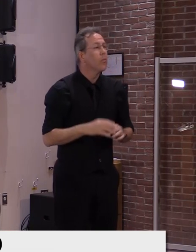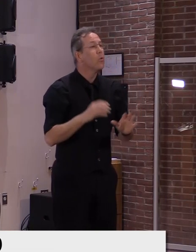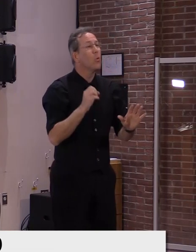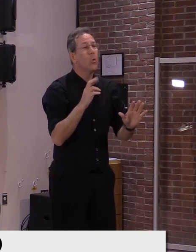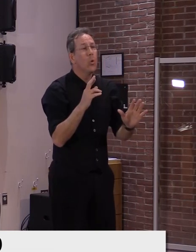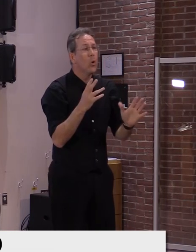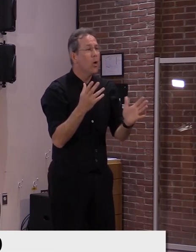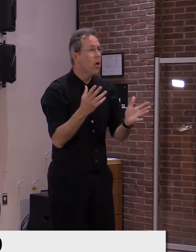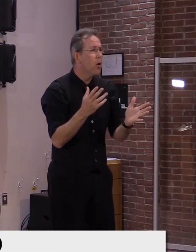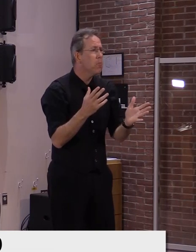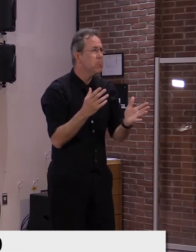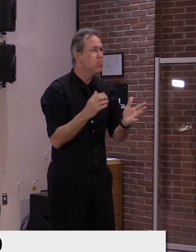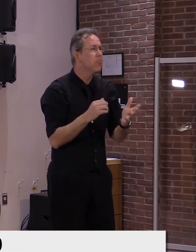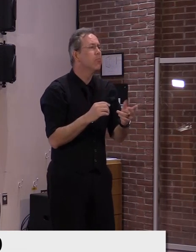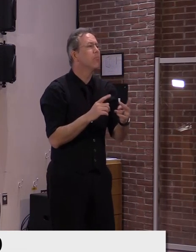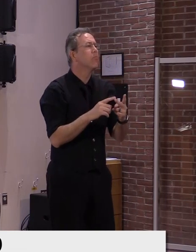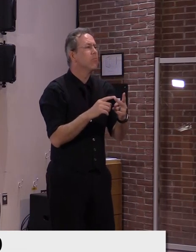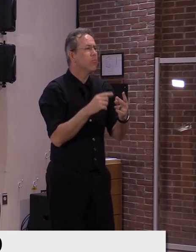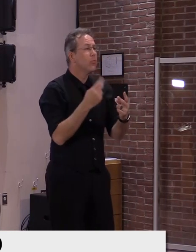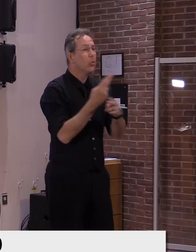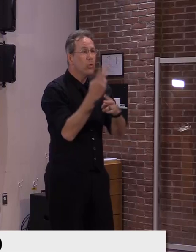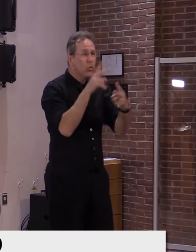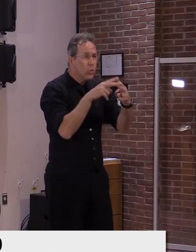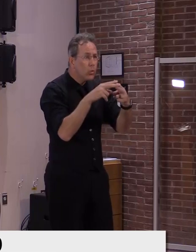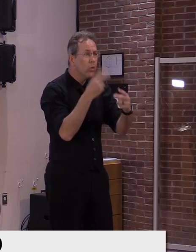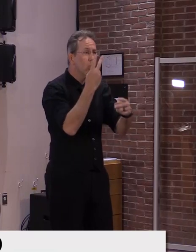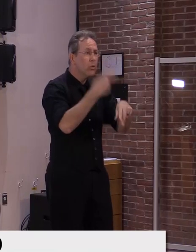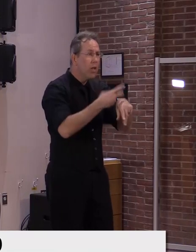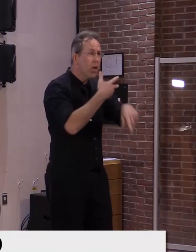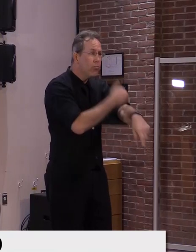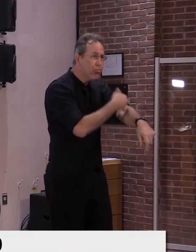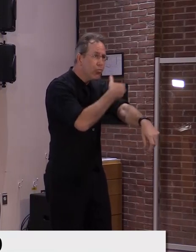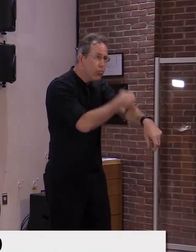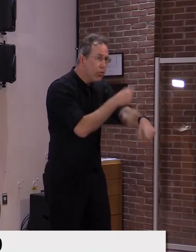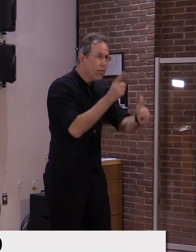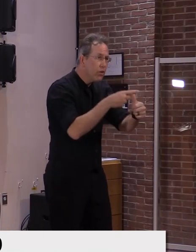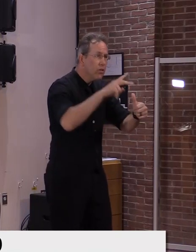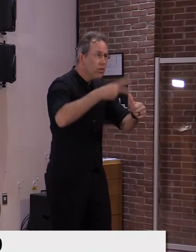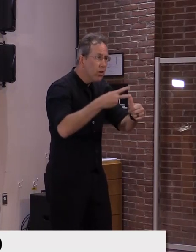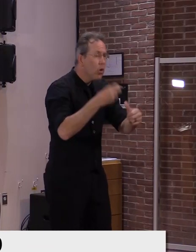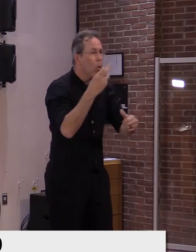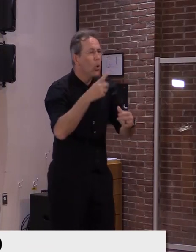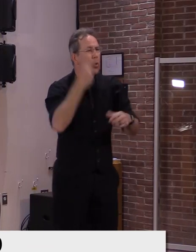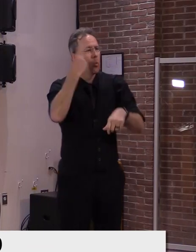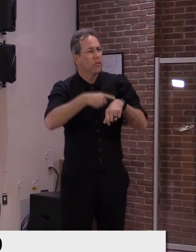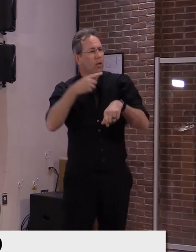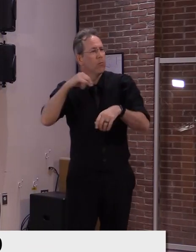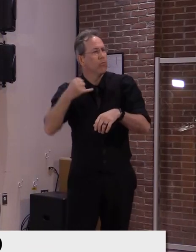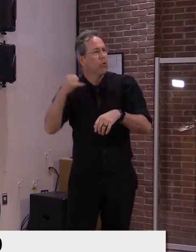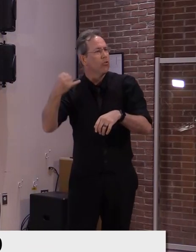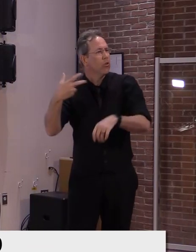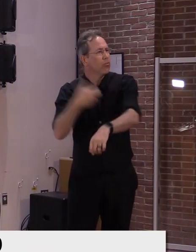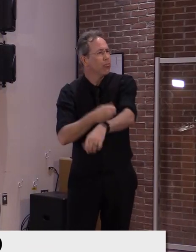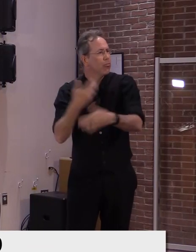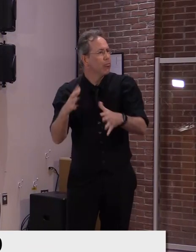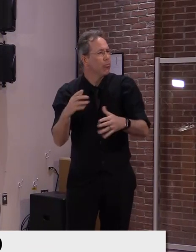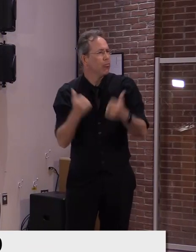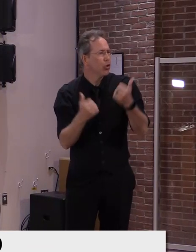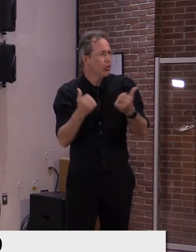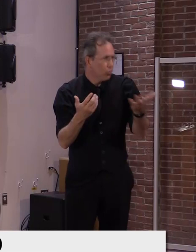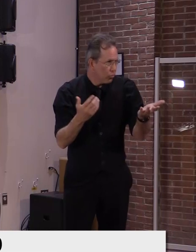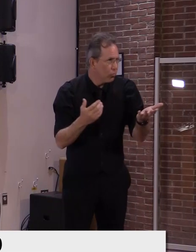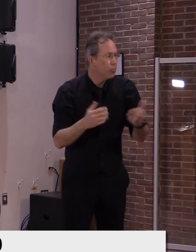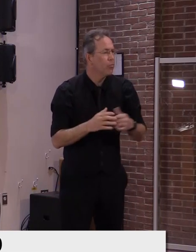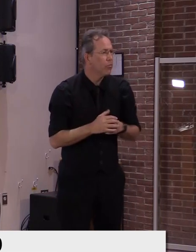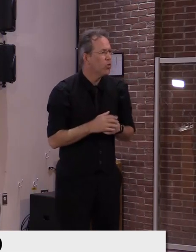if and when the precautions is lifted. Right now, it is too early to assess what, if